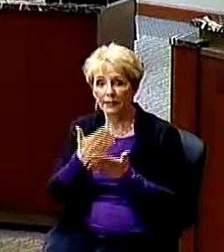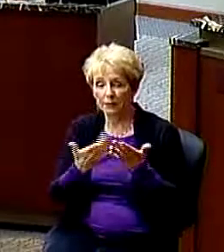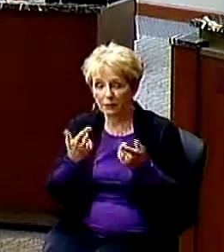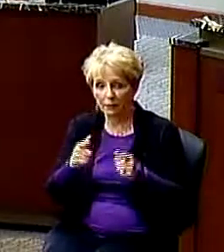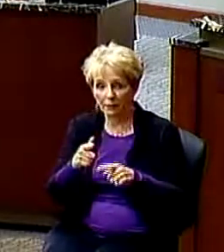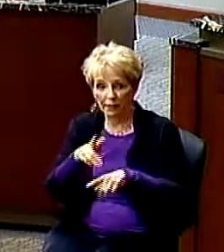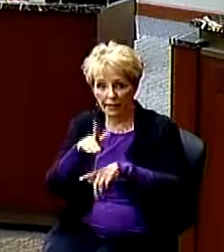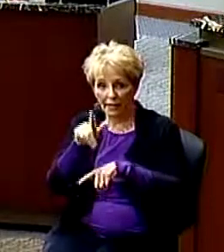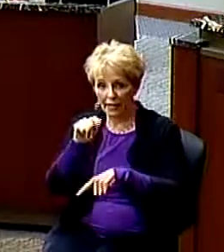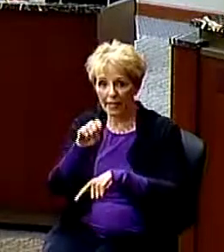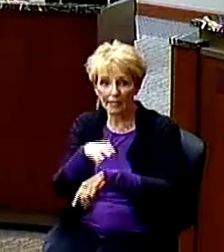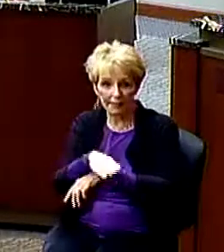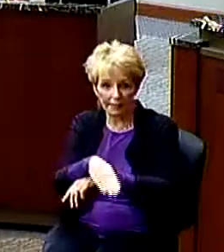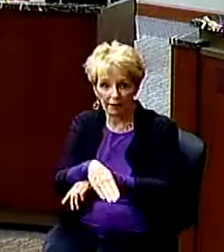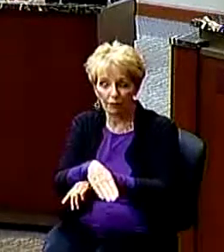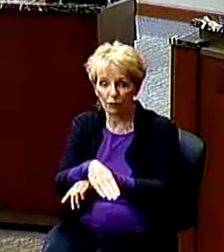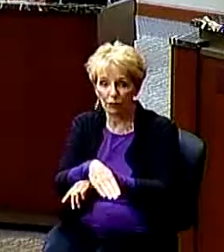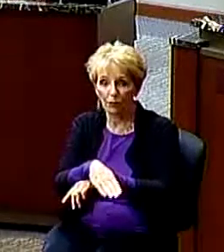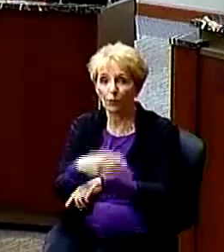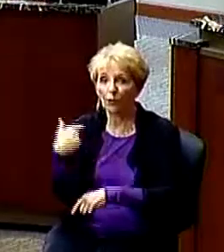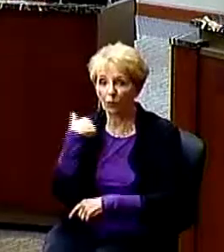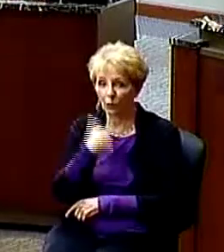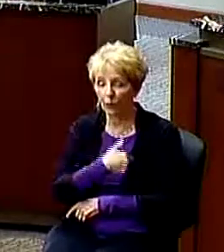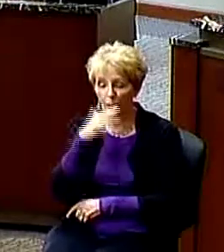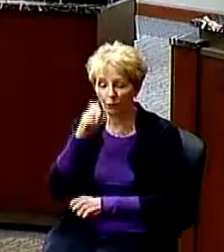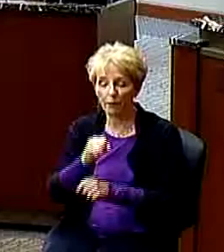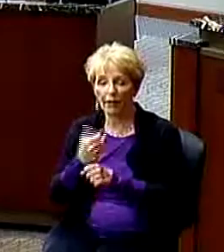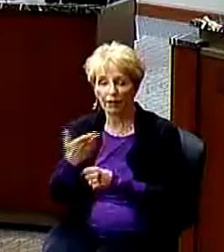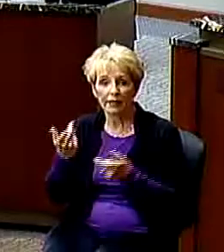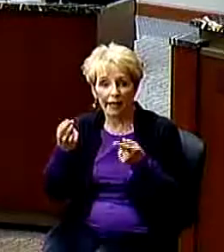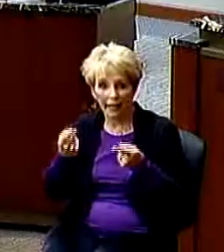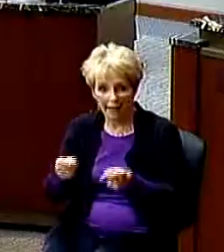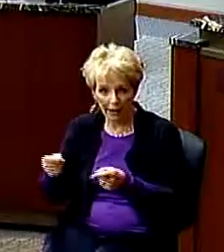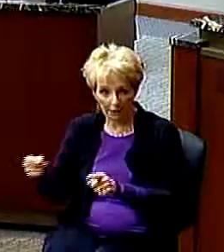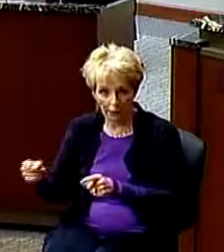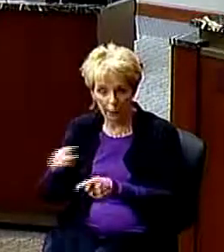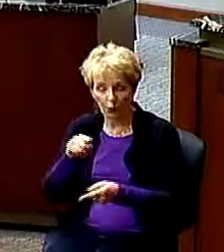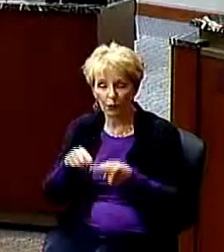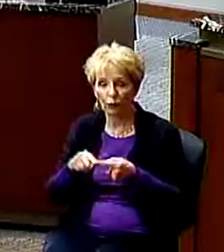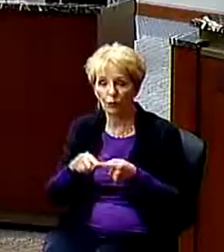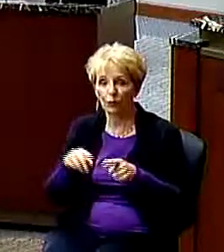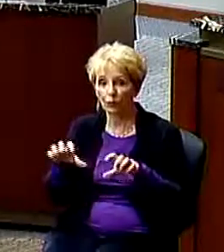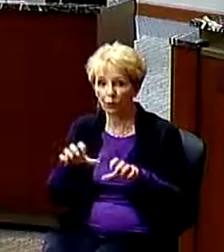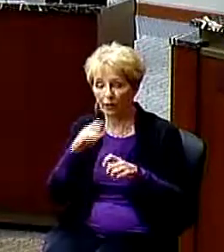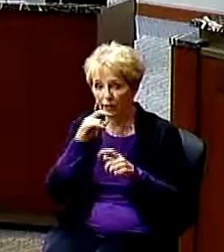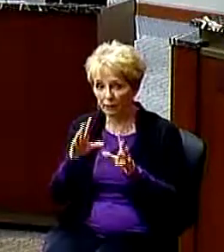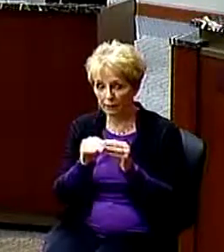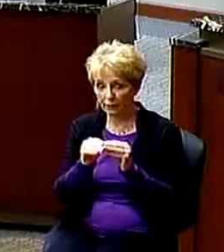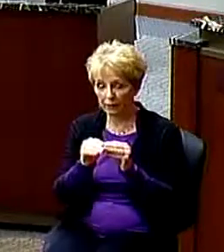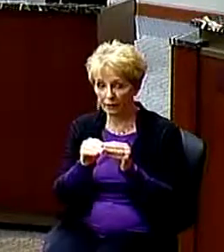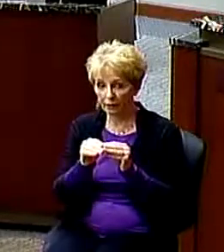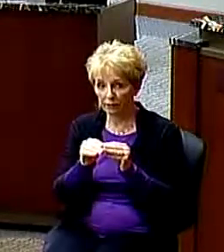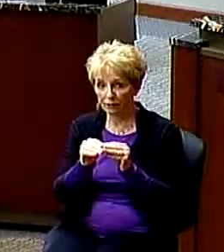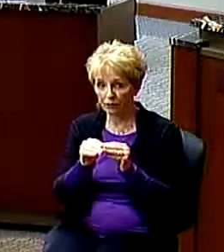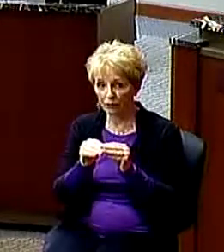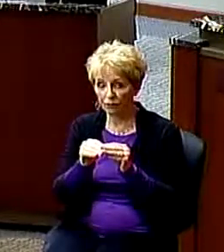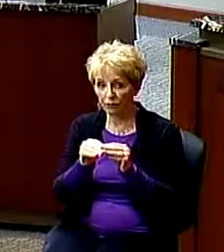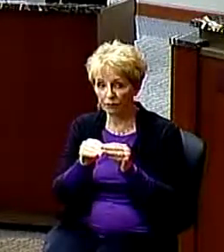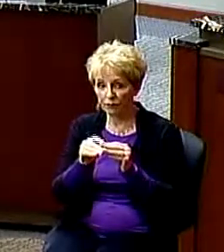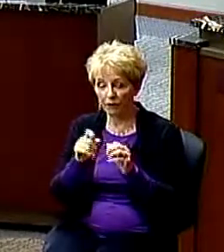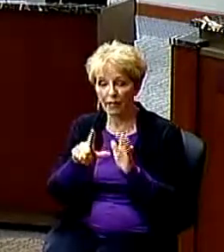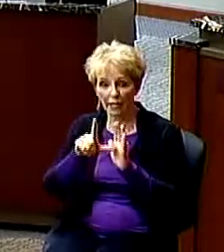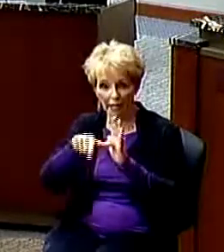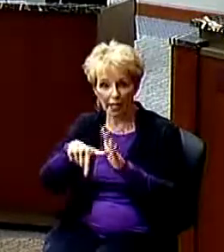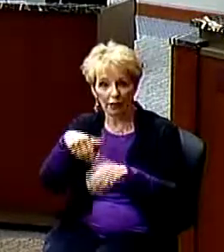happened late this afternoon. But we will make things to happen. And when we do a meeting of the minds a little bit later